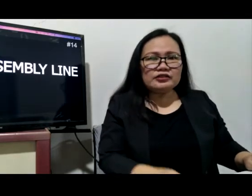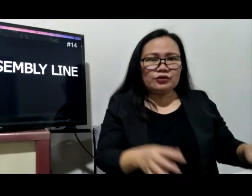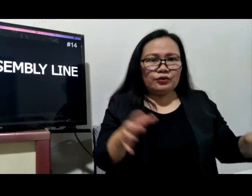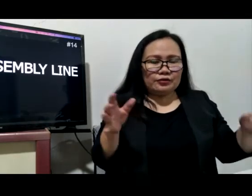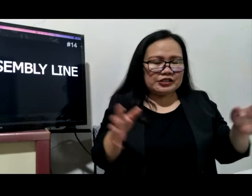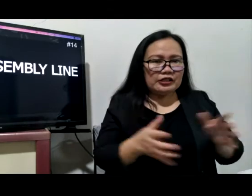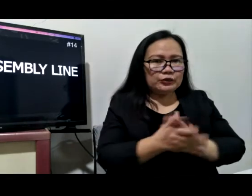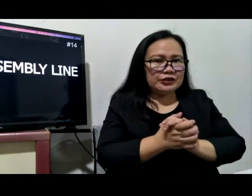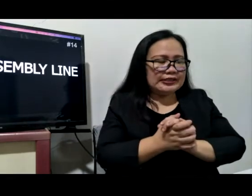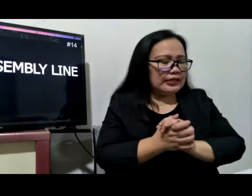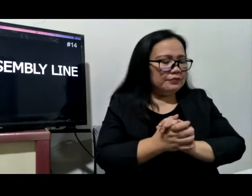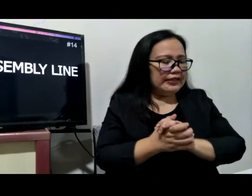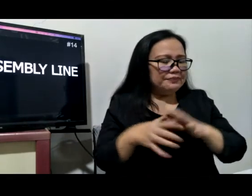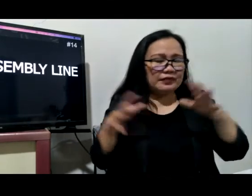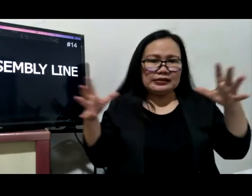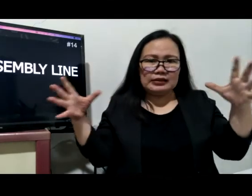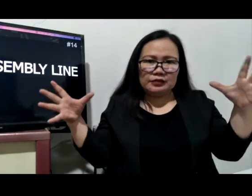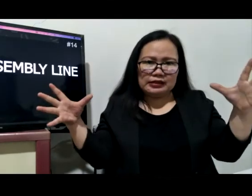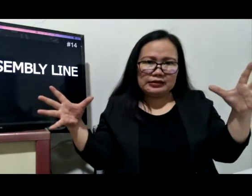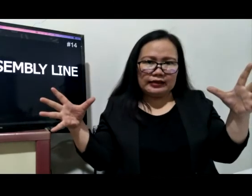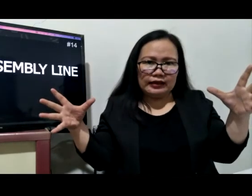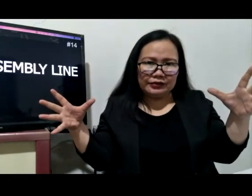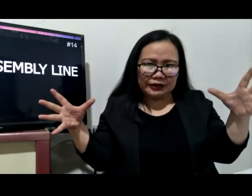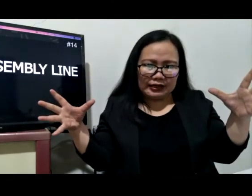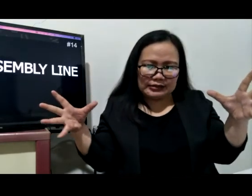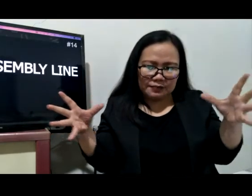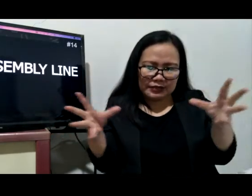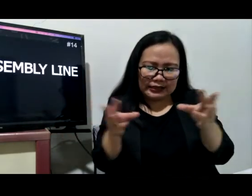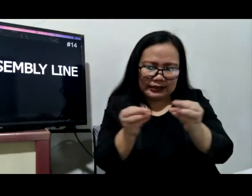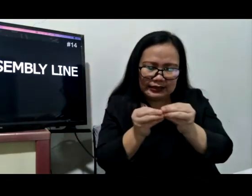so start with assembly. Assembly is like gathering, assembly,